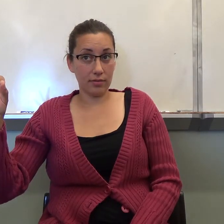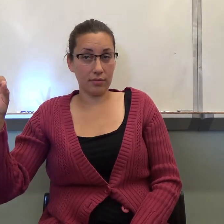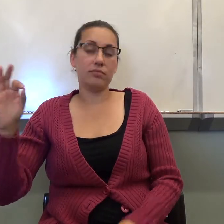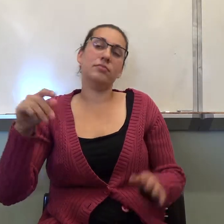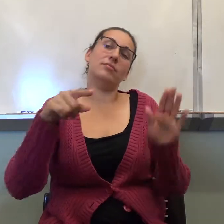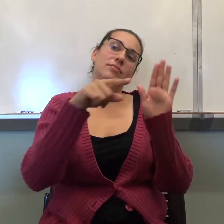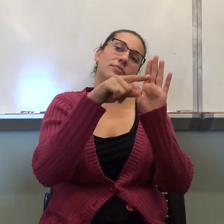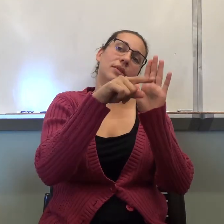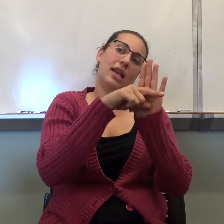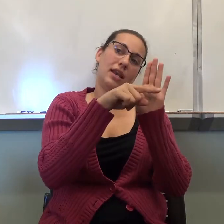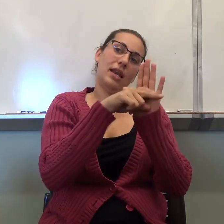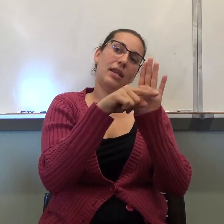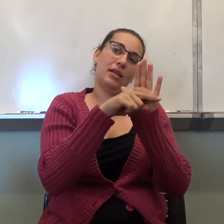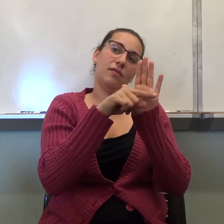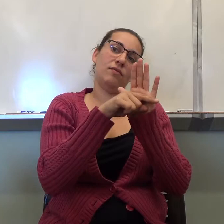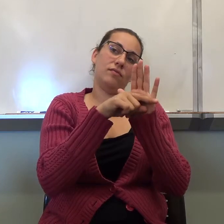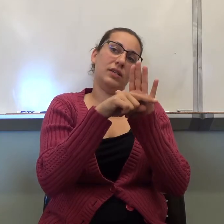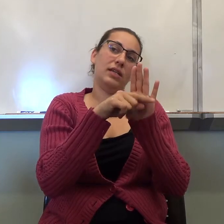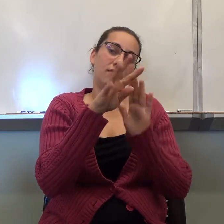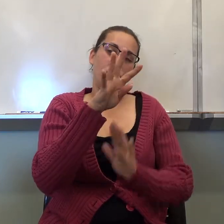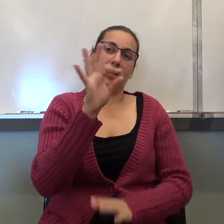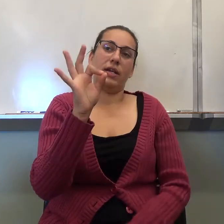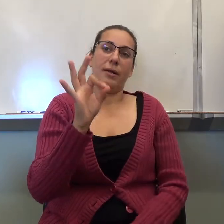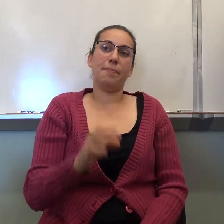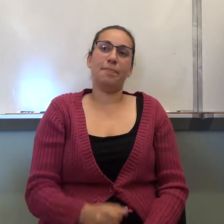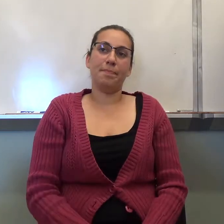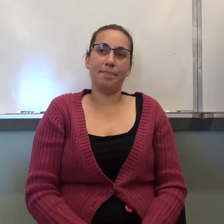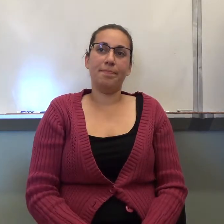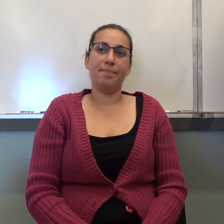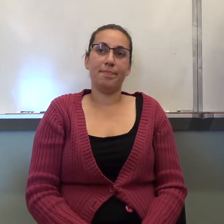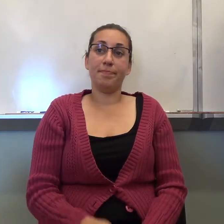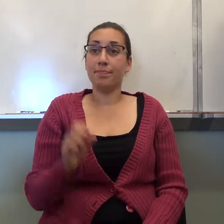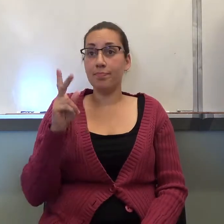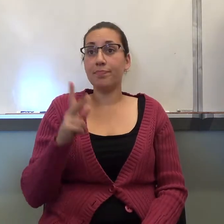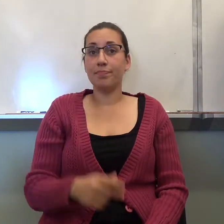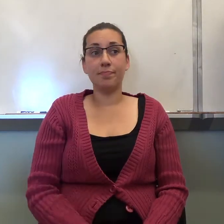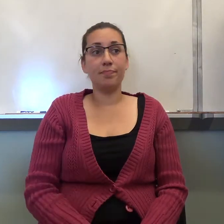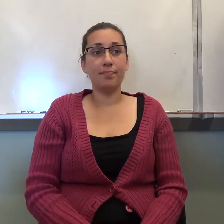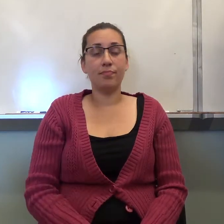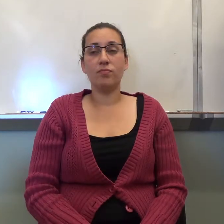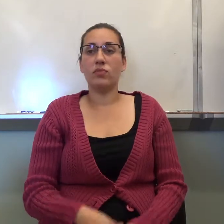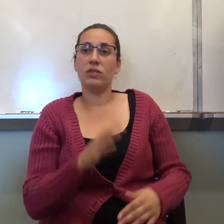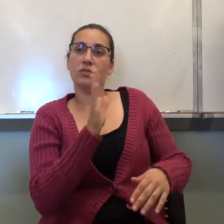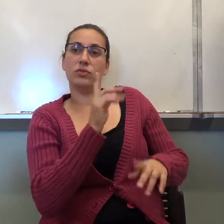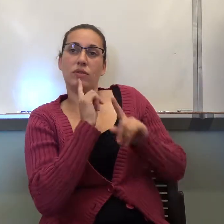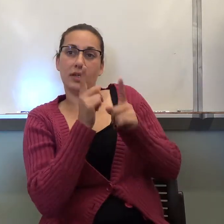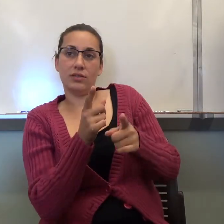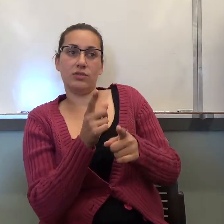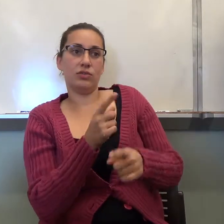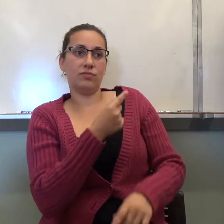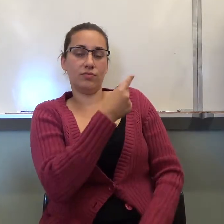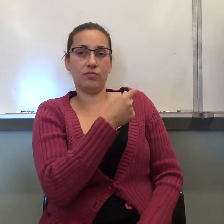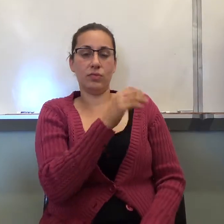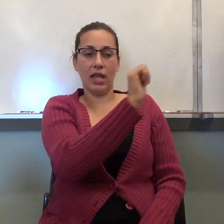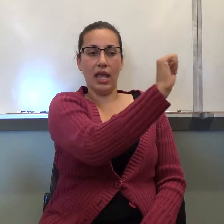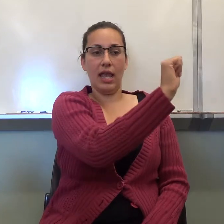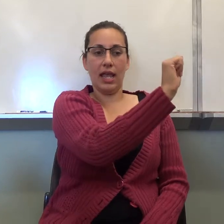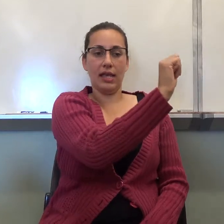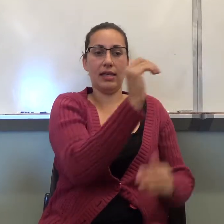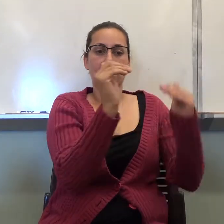a -49. Okay, so that's what you end up with when you do A equals to -7. And